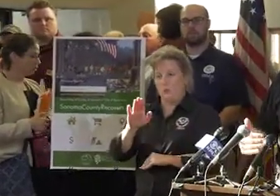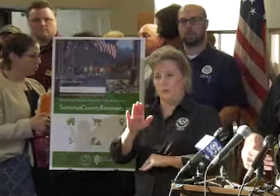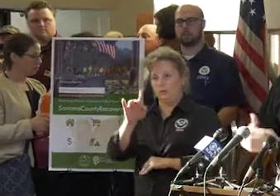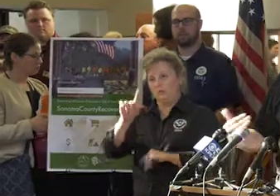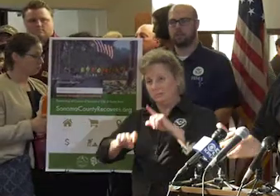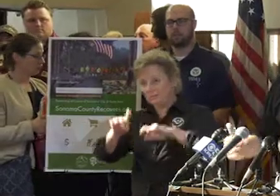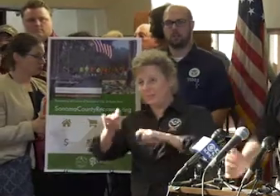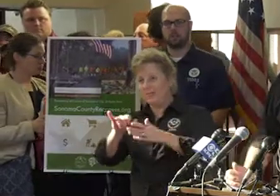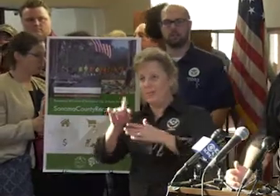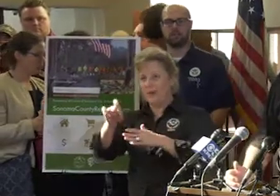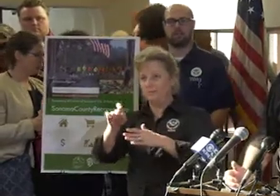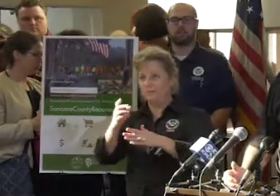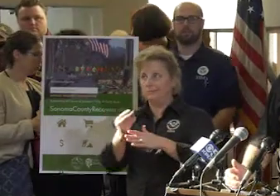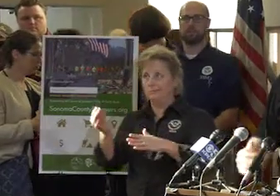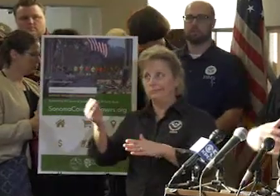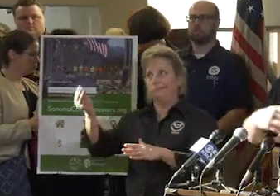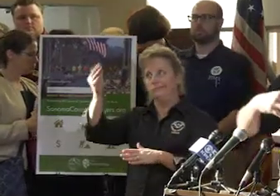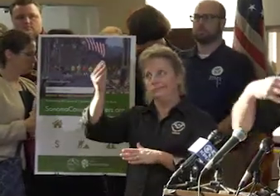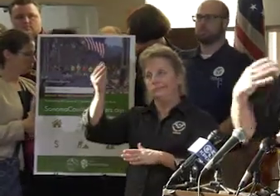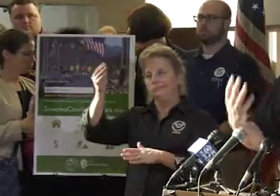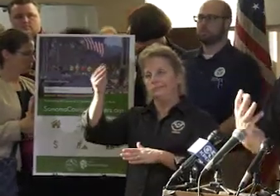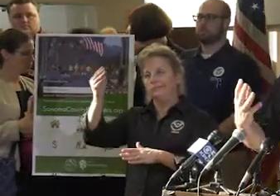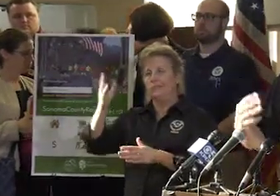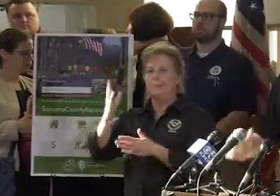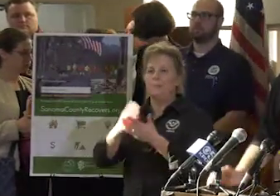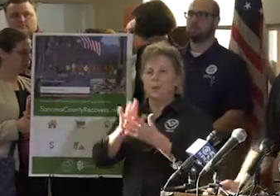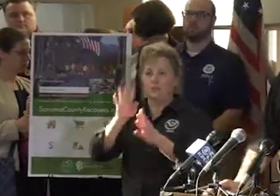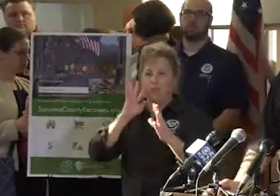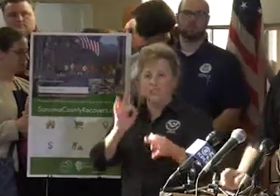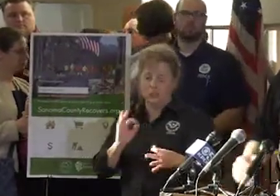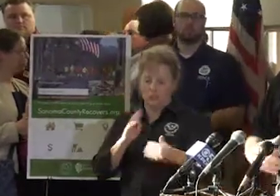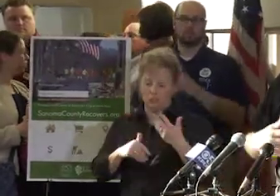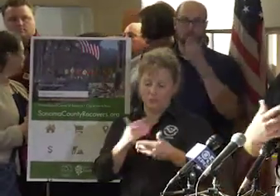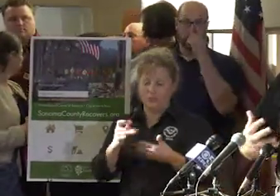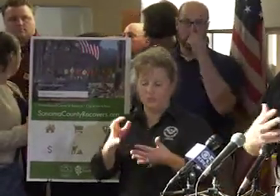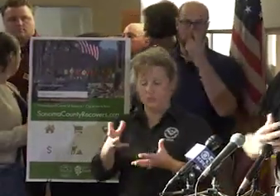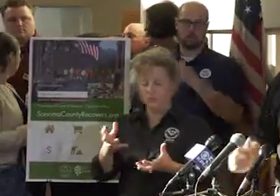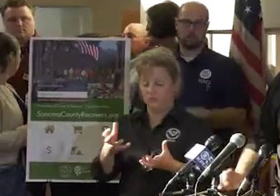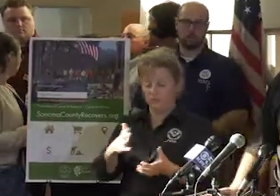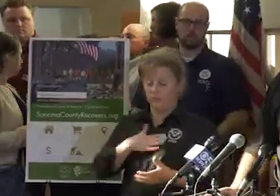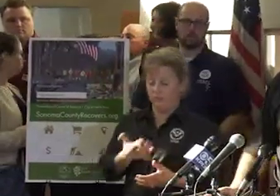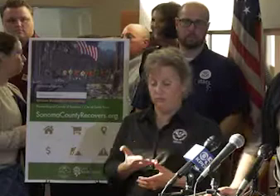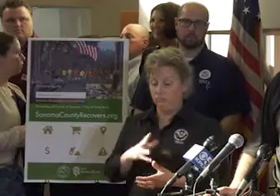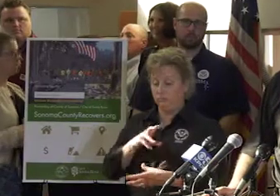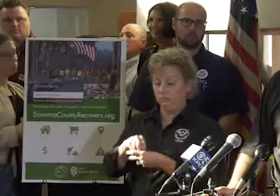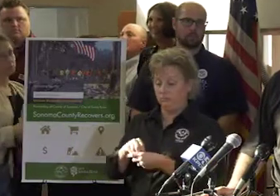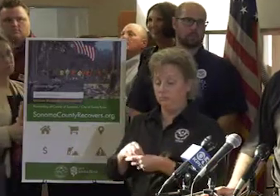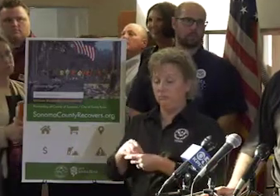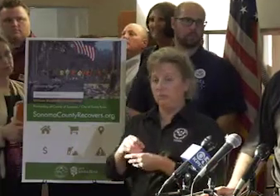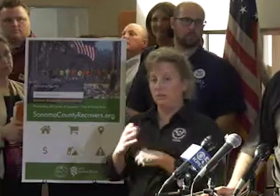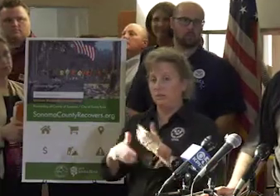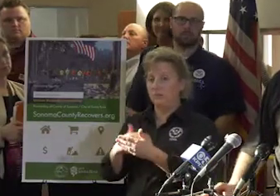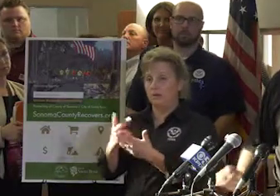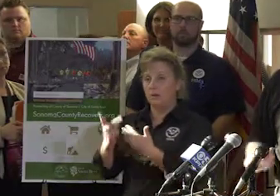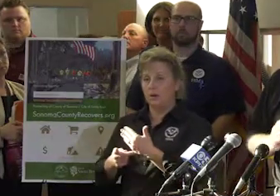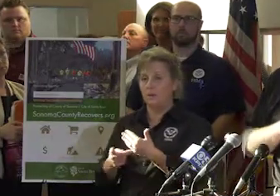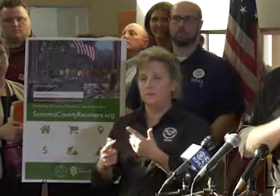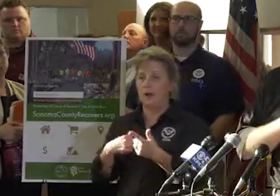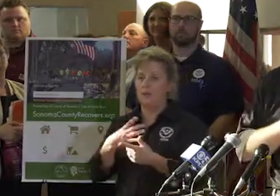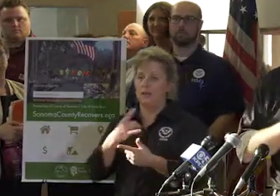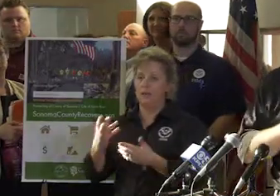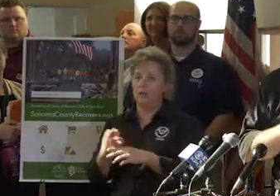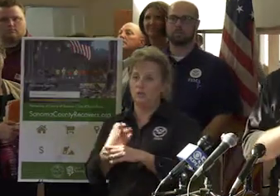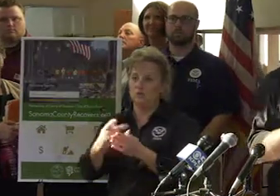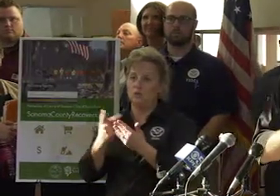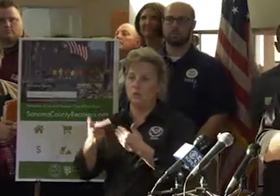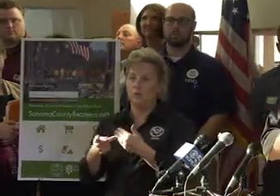again, that's going to have to get back to part of your decision-making process on whether you want to utilize our program or not.